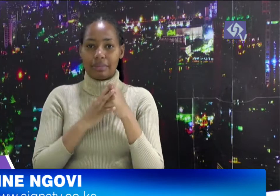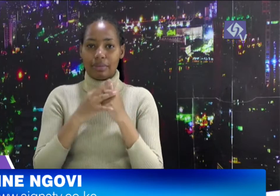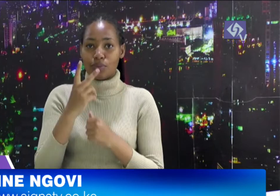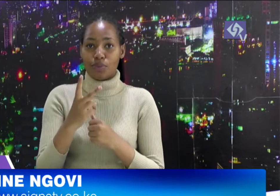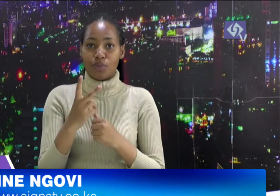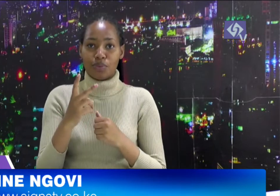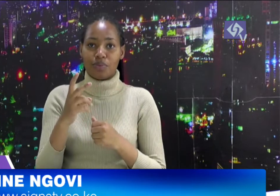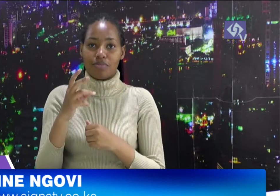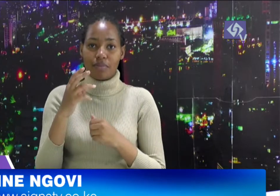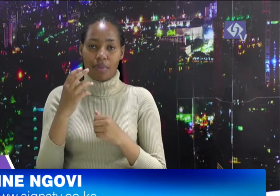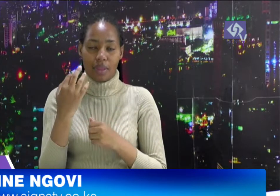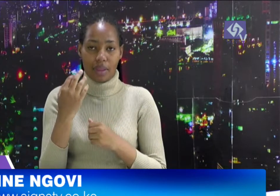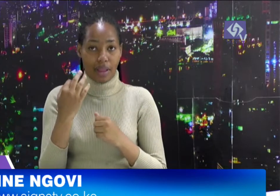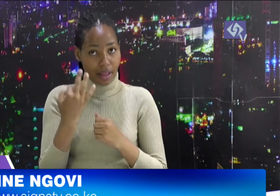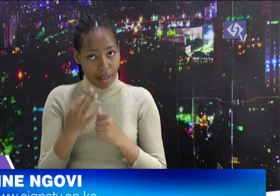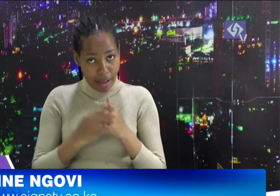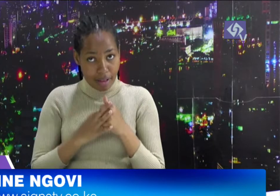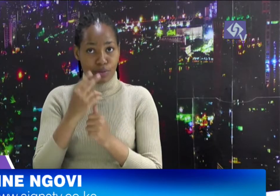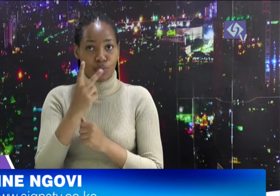to